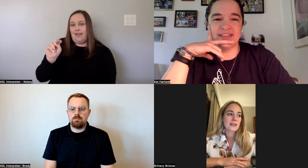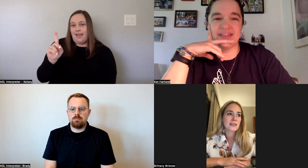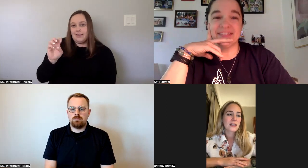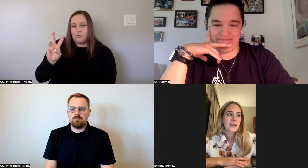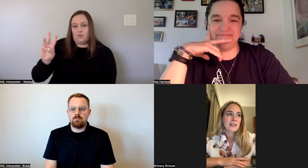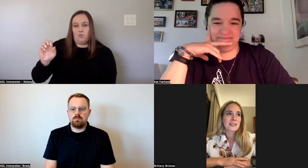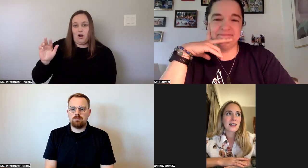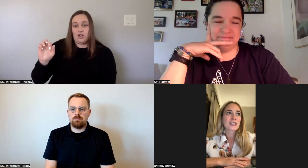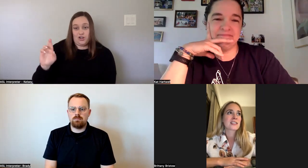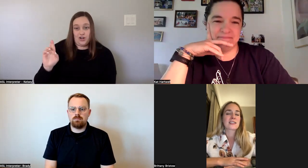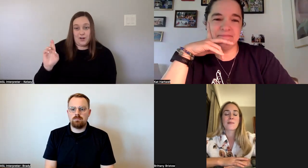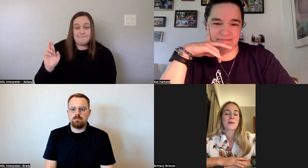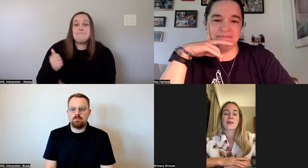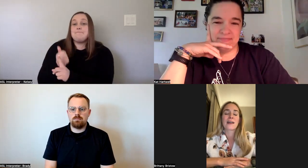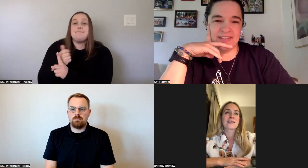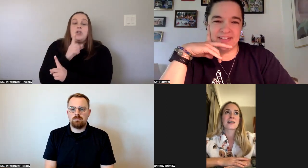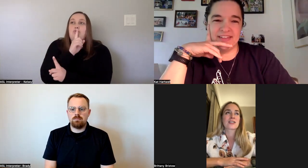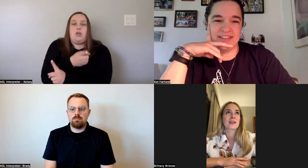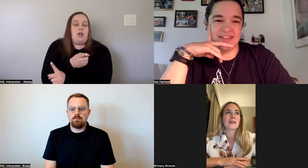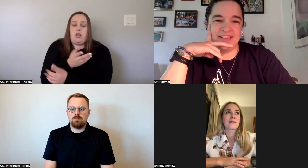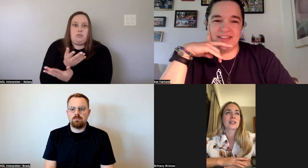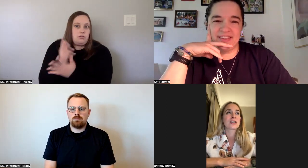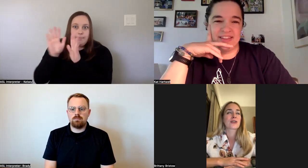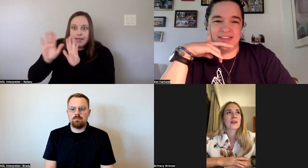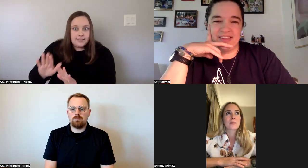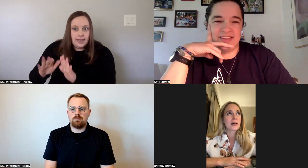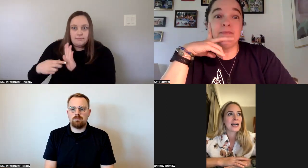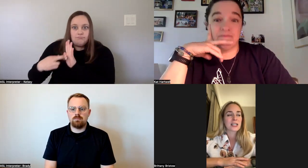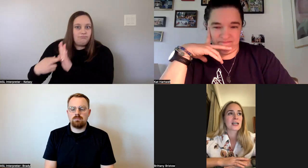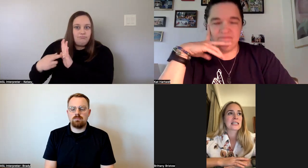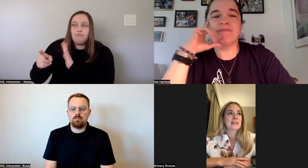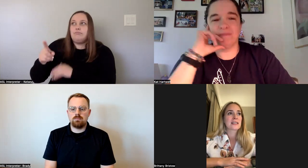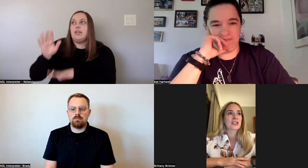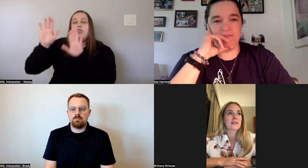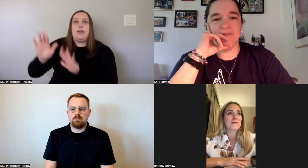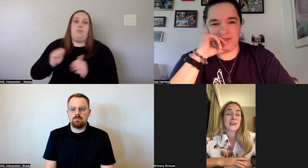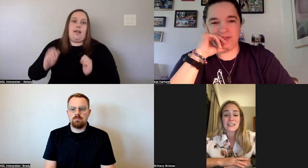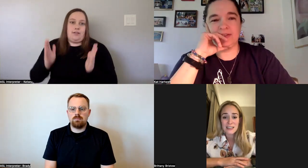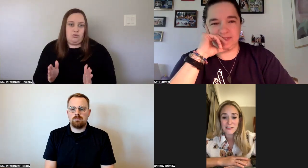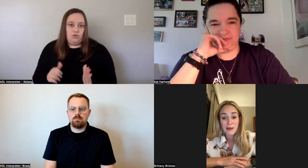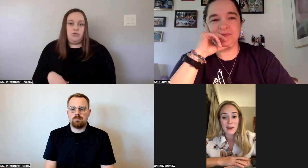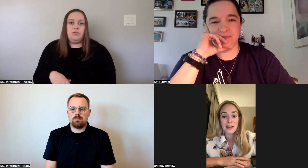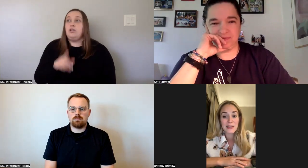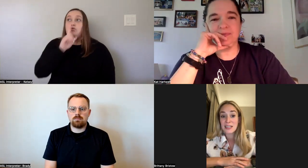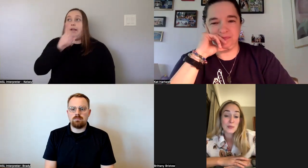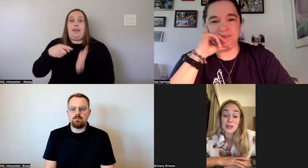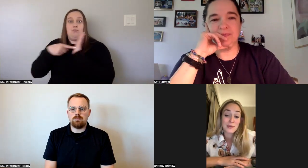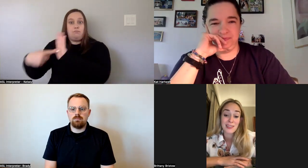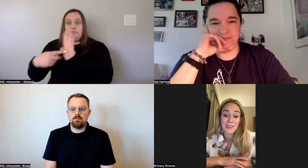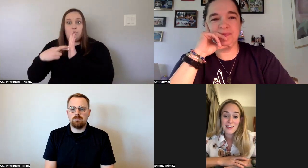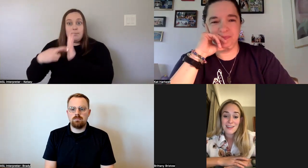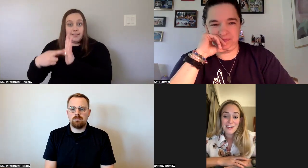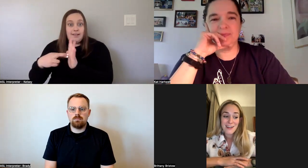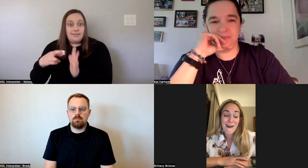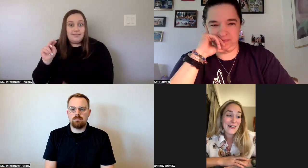who is such a staple and such an incredible actor and such a face of the network. I mean, he's worked